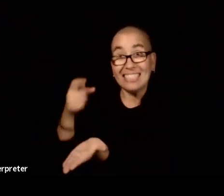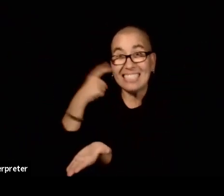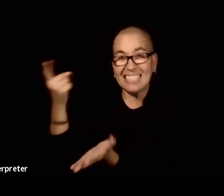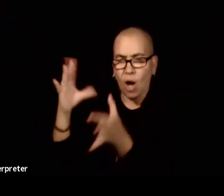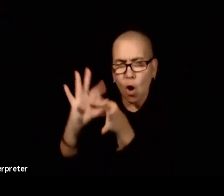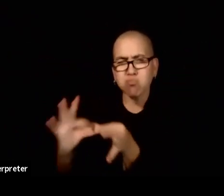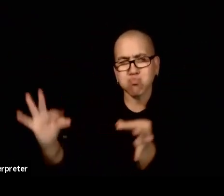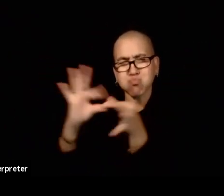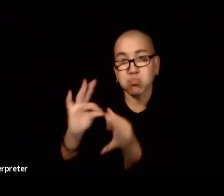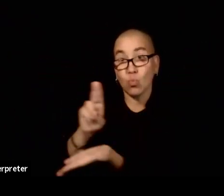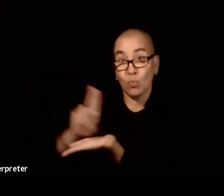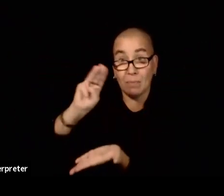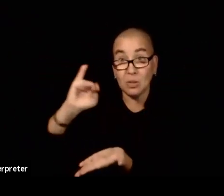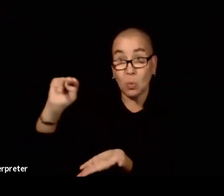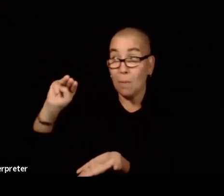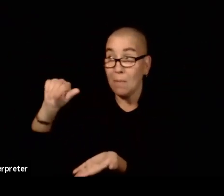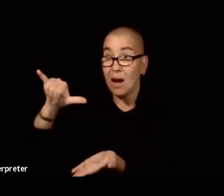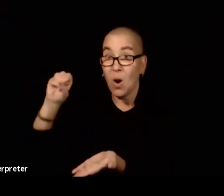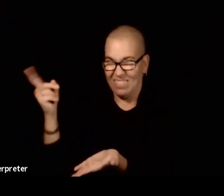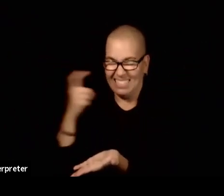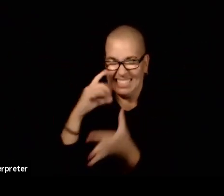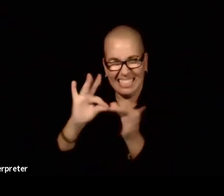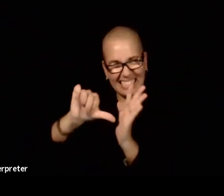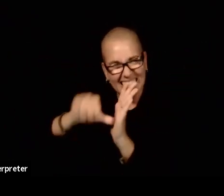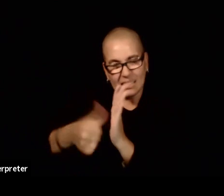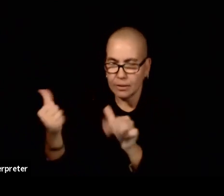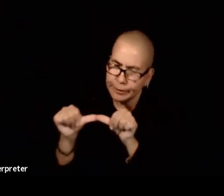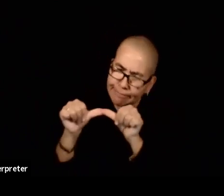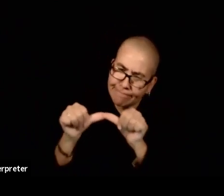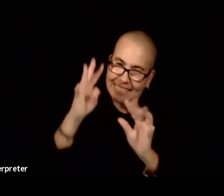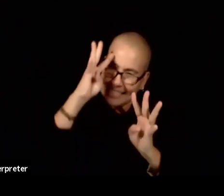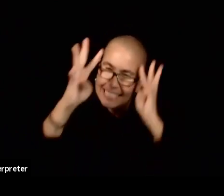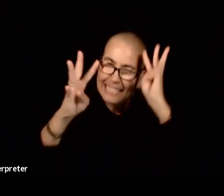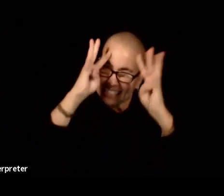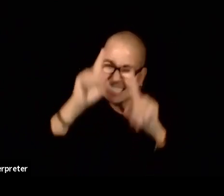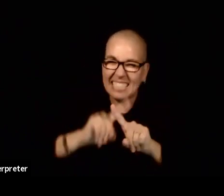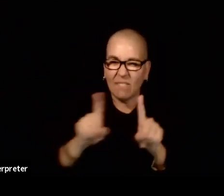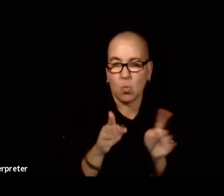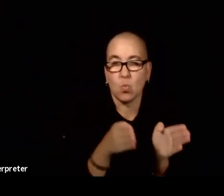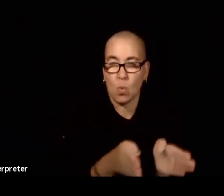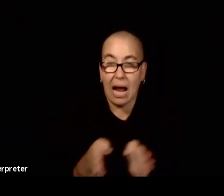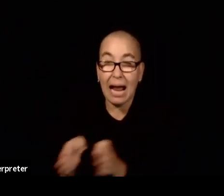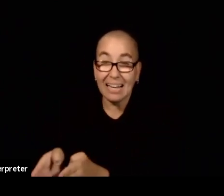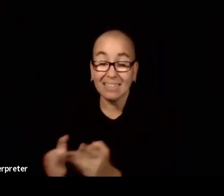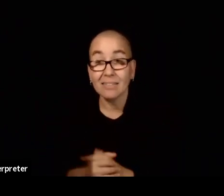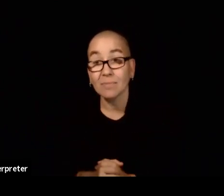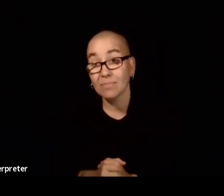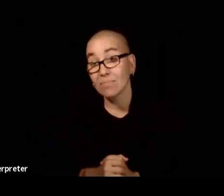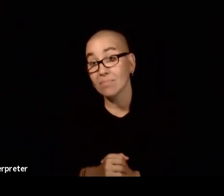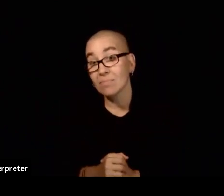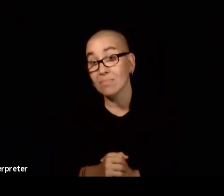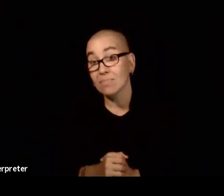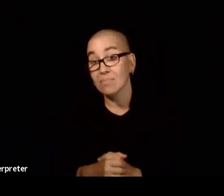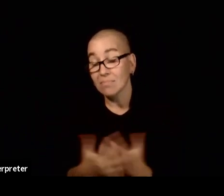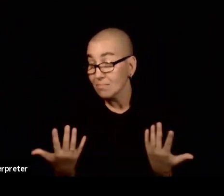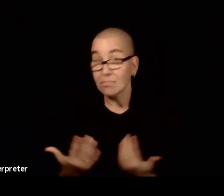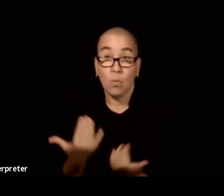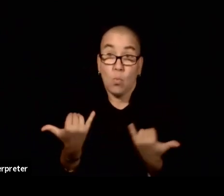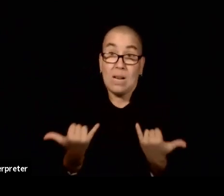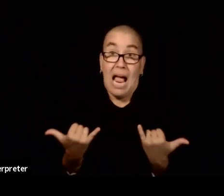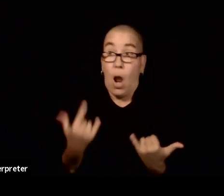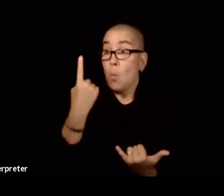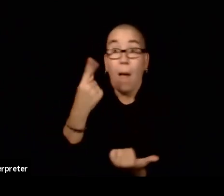new types of tests available. So this is one particular strategy that we've been examining,